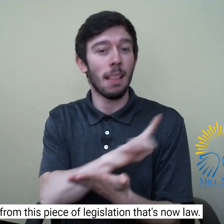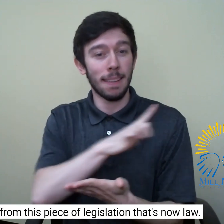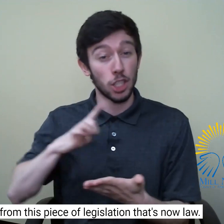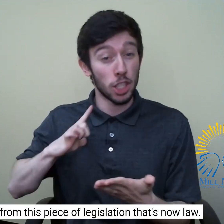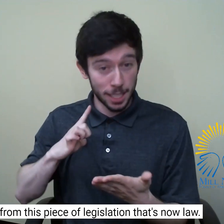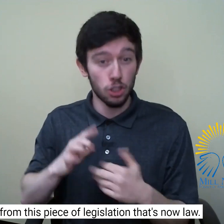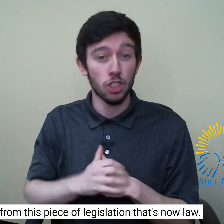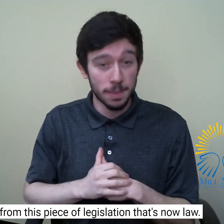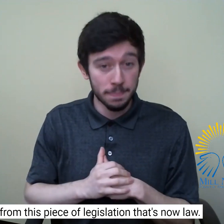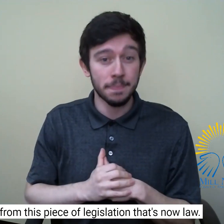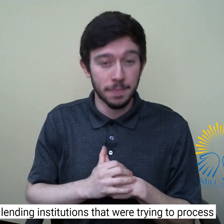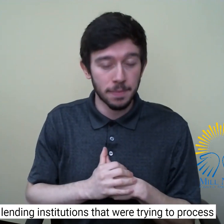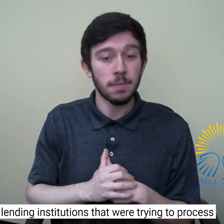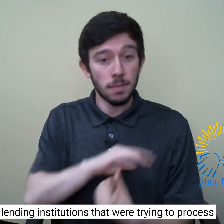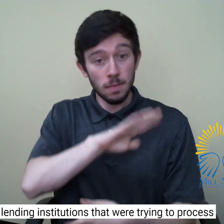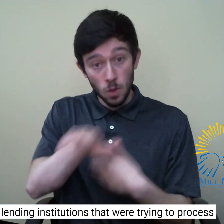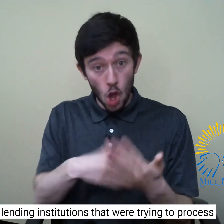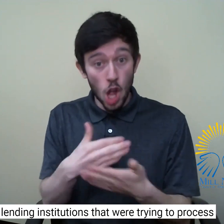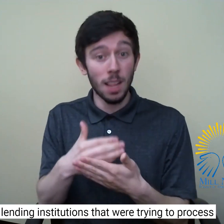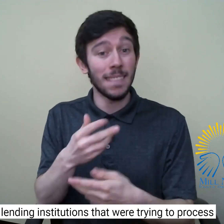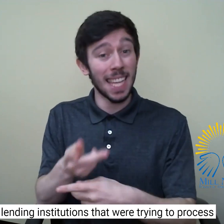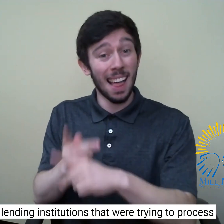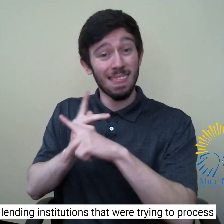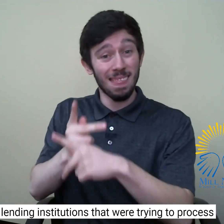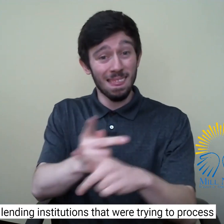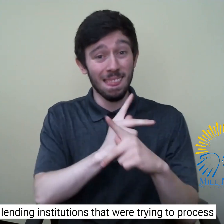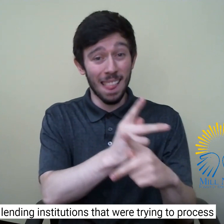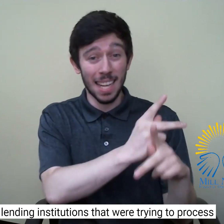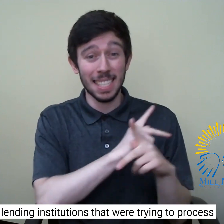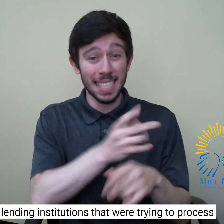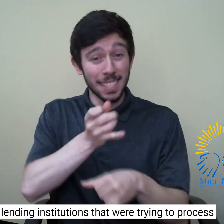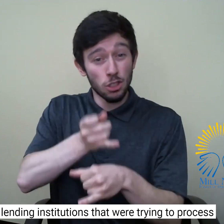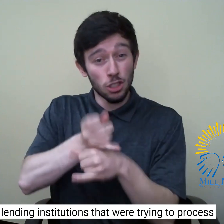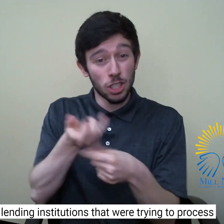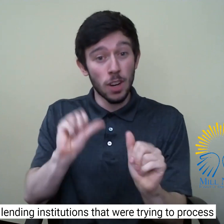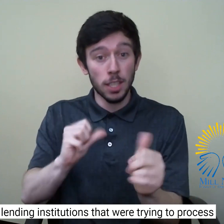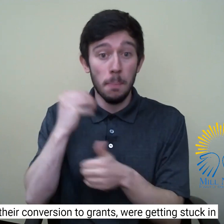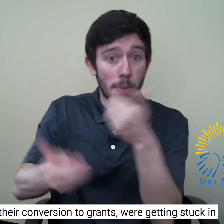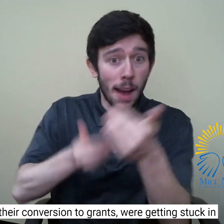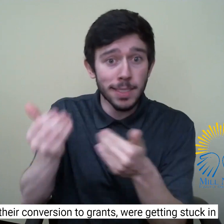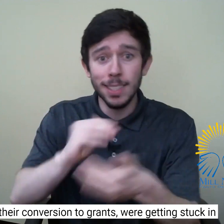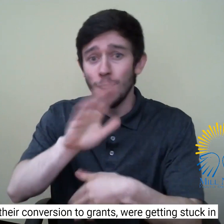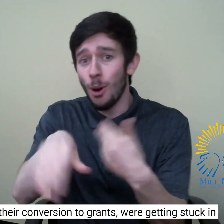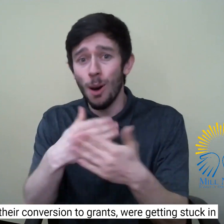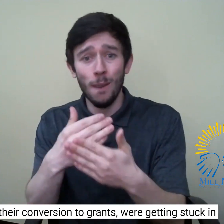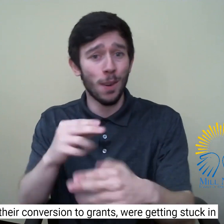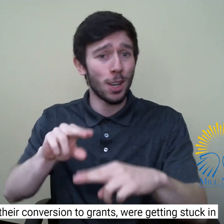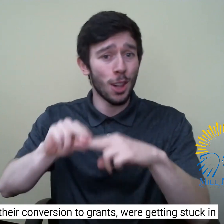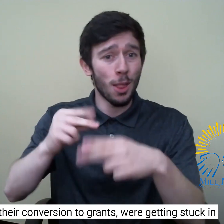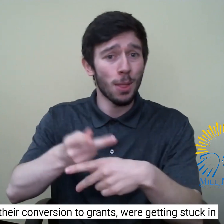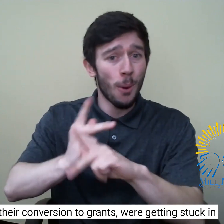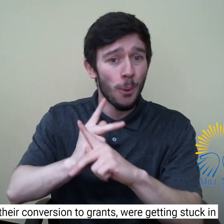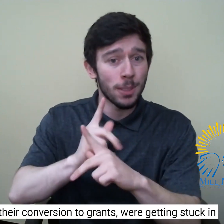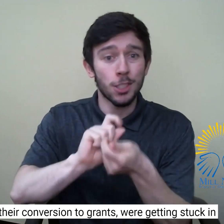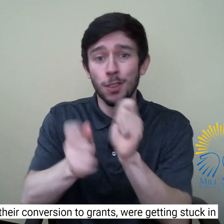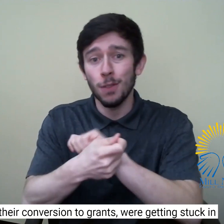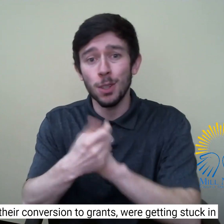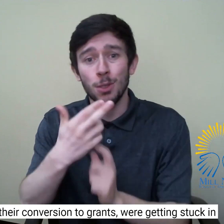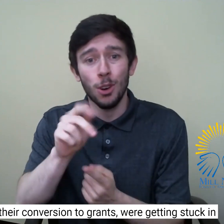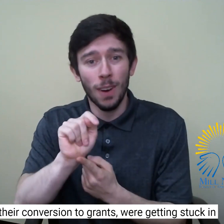that's now law, but also all of the lending institutions that were trying to process all those loans in their conversion to grants were getting stuck in